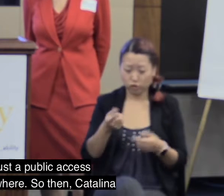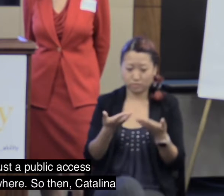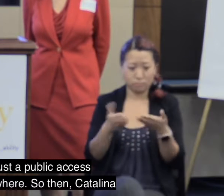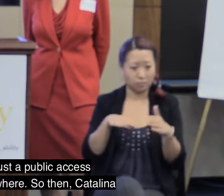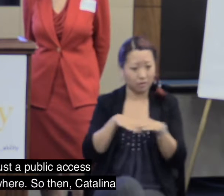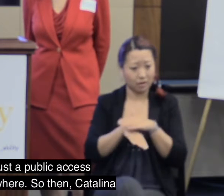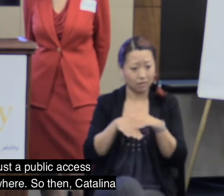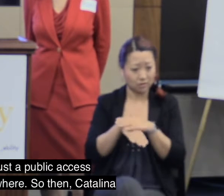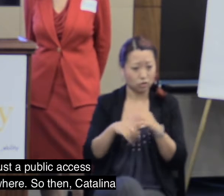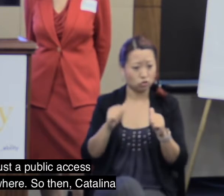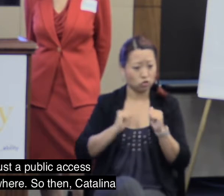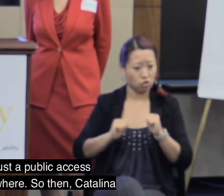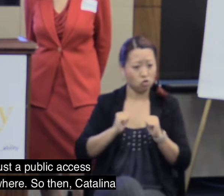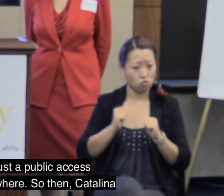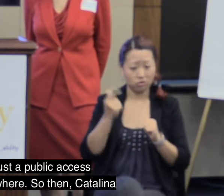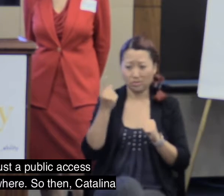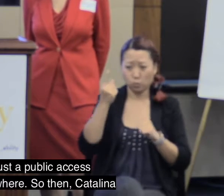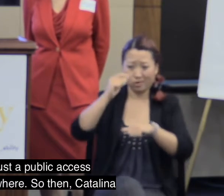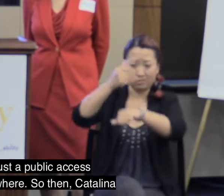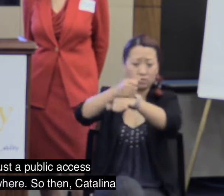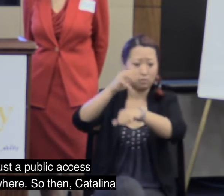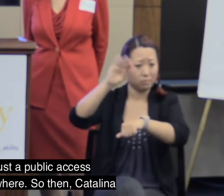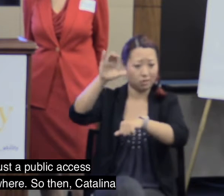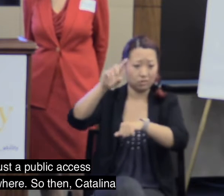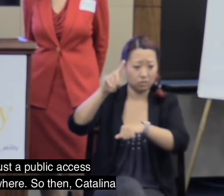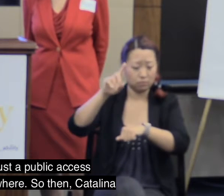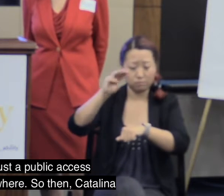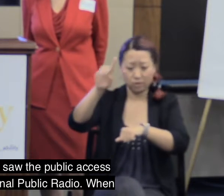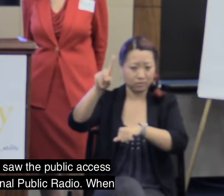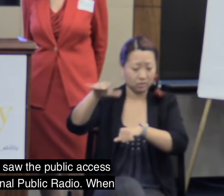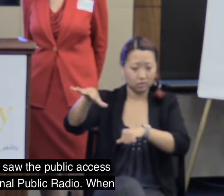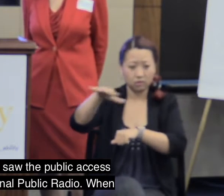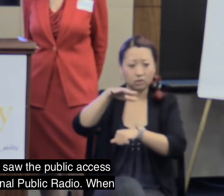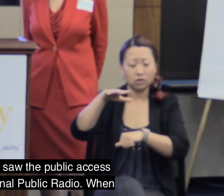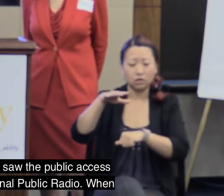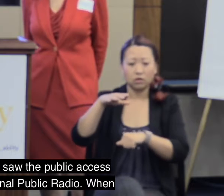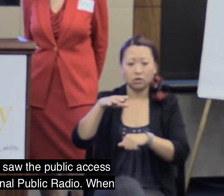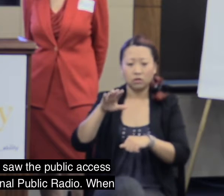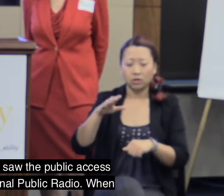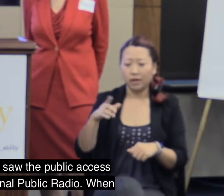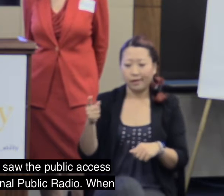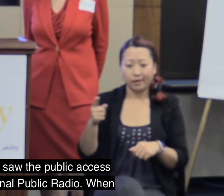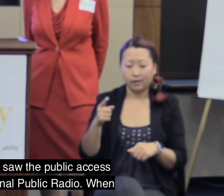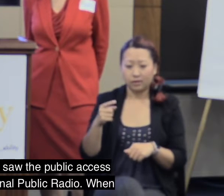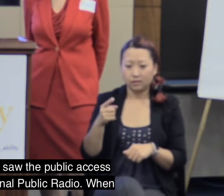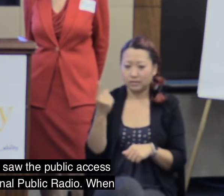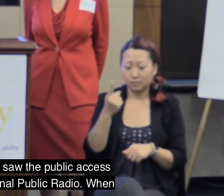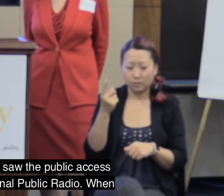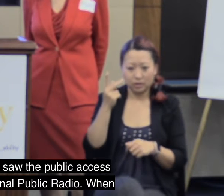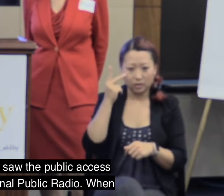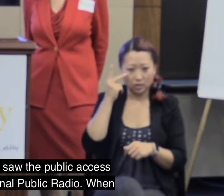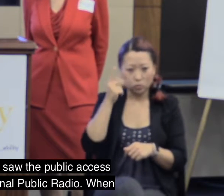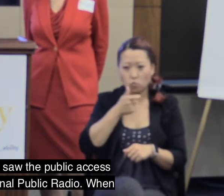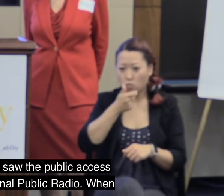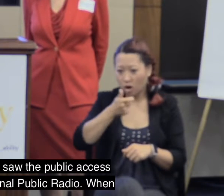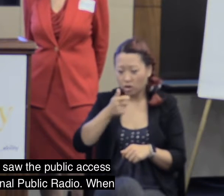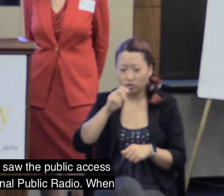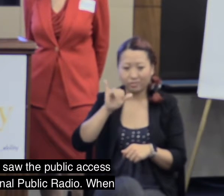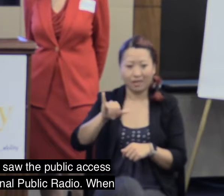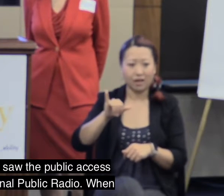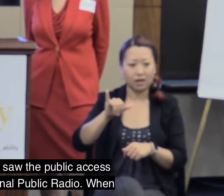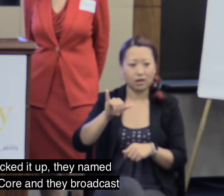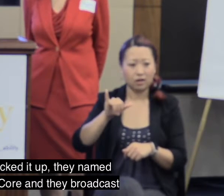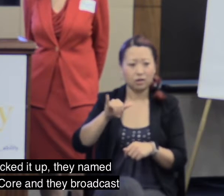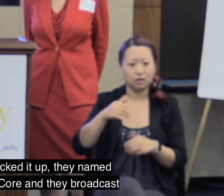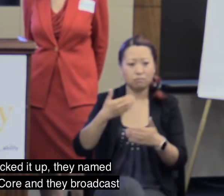in Maryland somewhere. So then Carolina is her name. So somebody saw the public access show. That was National Public